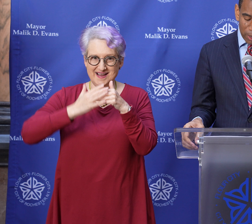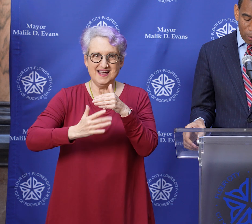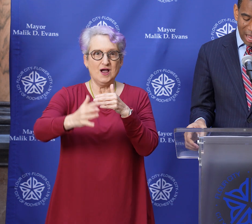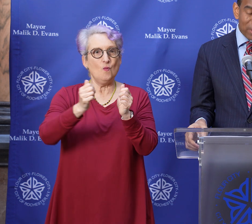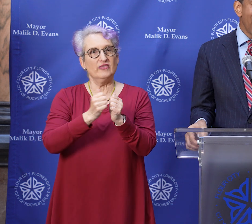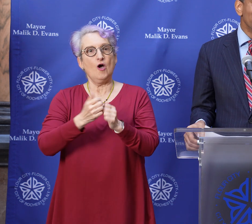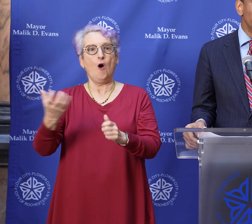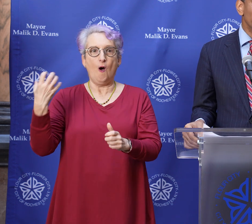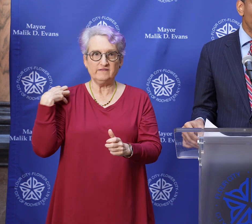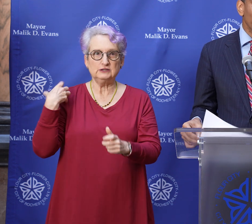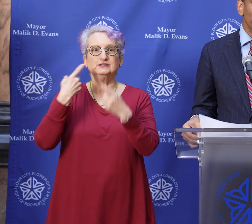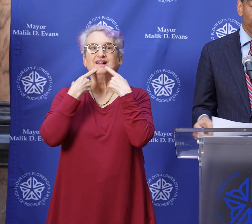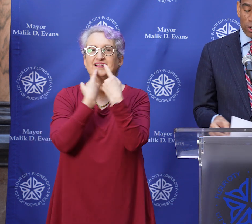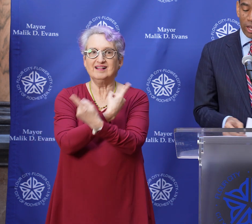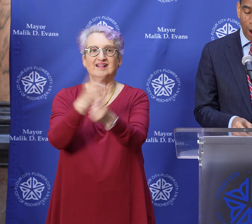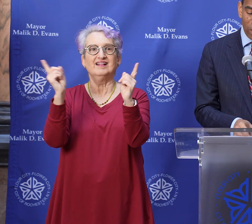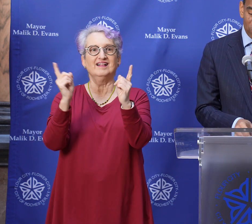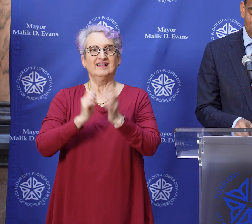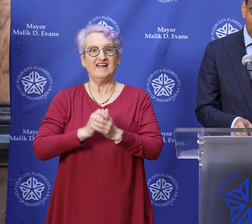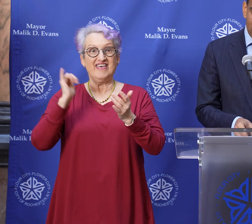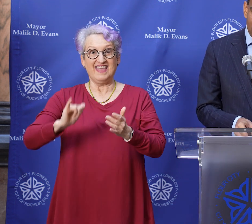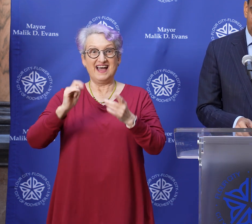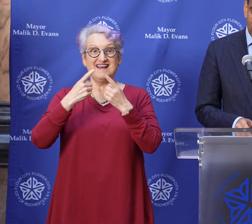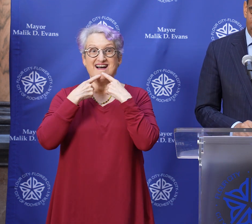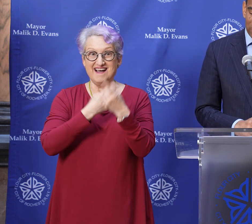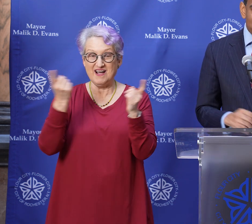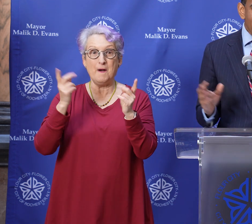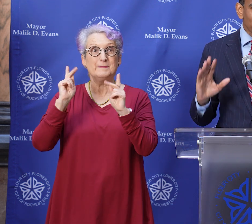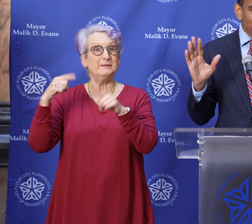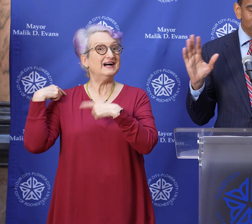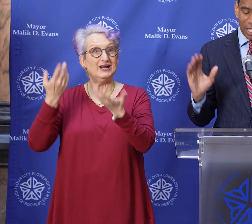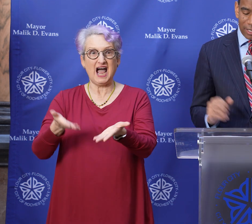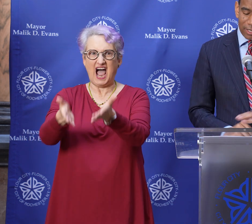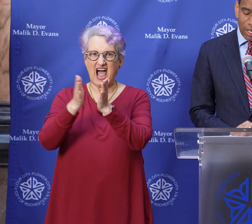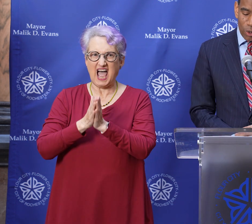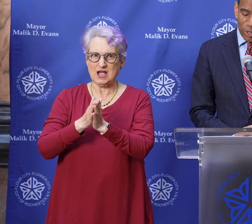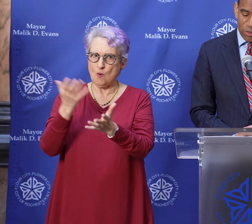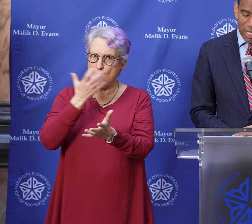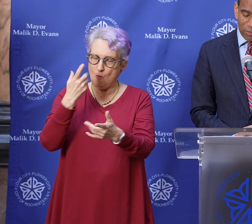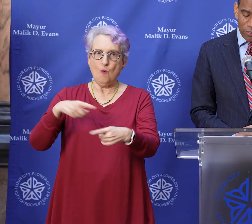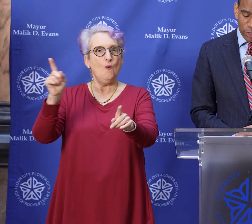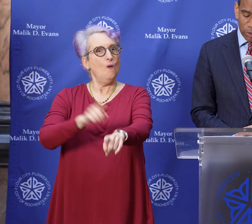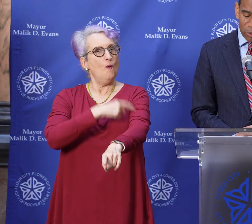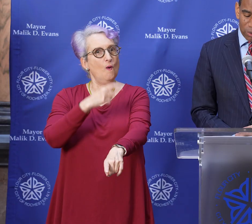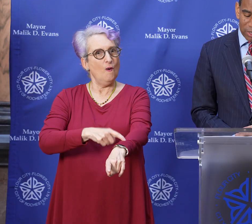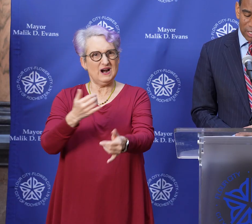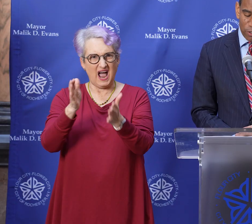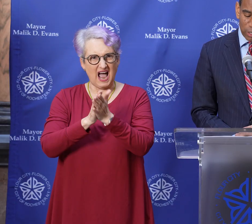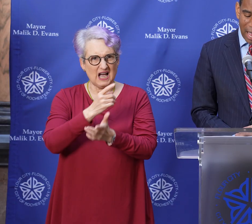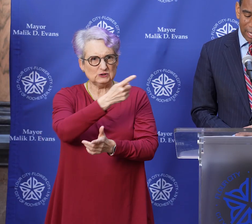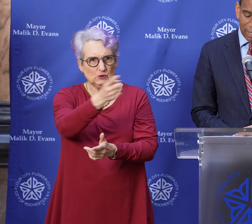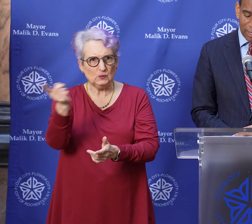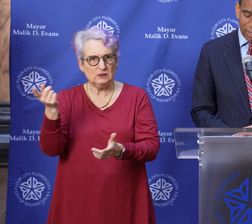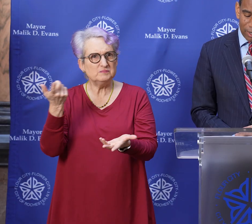that some people have been asking for a while. And let me just ask you for a second. When you think of the official